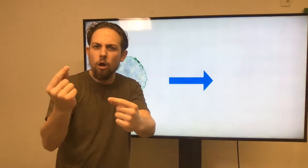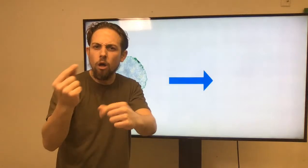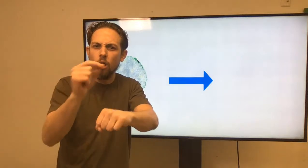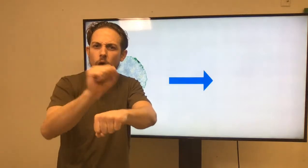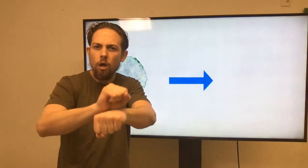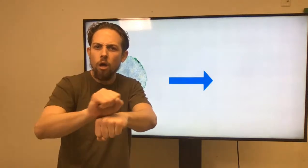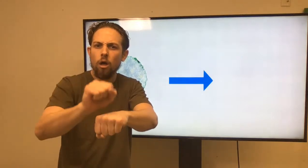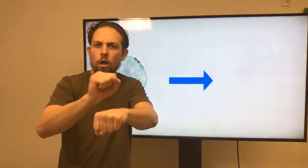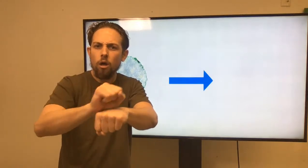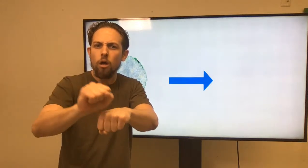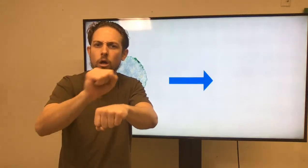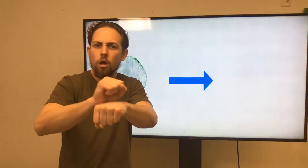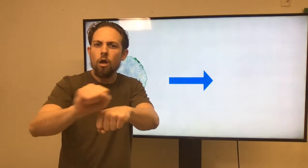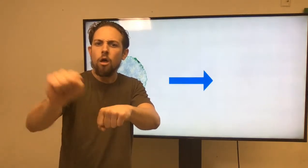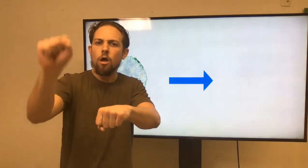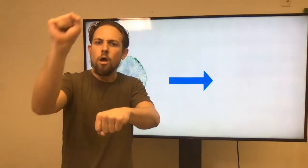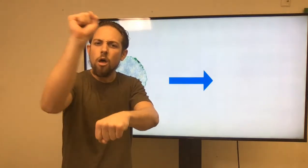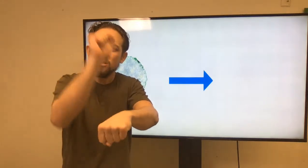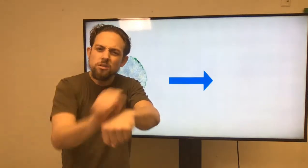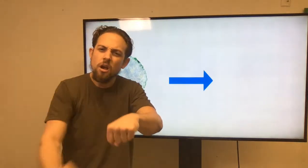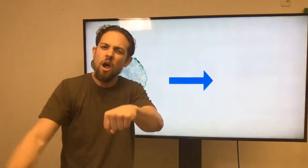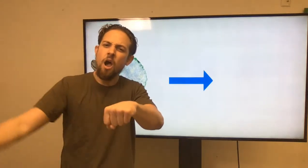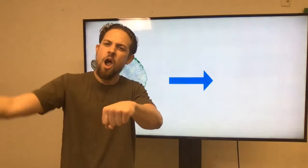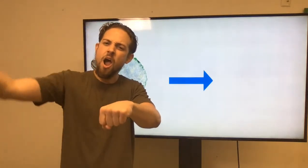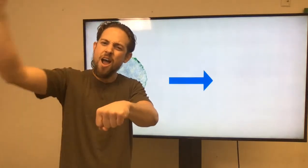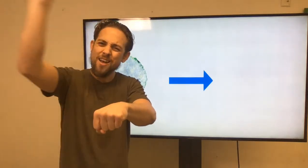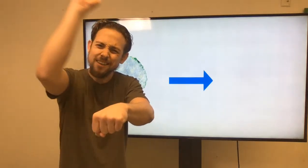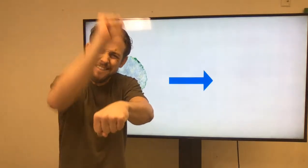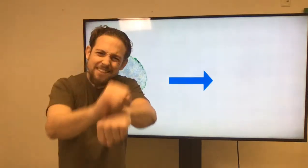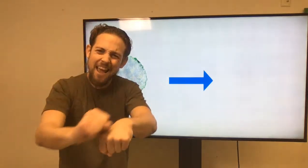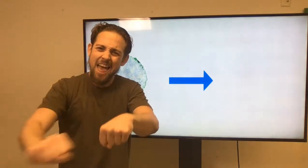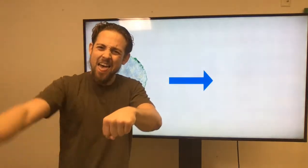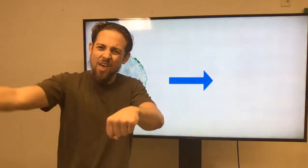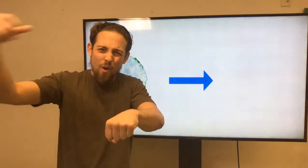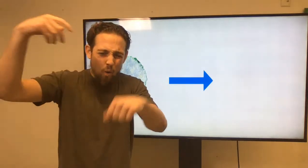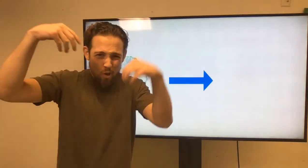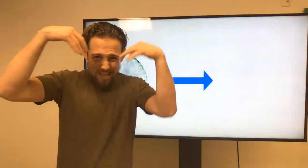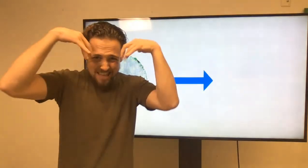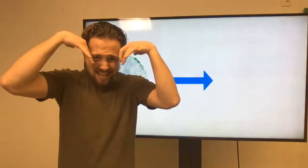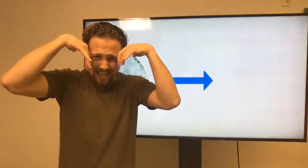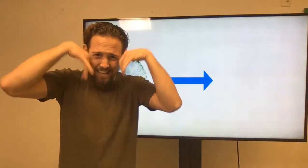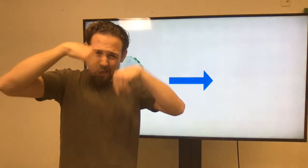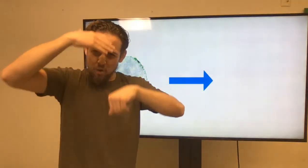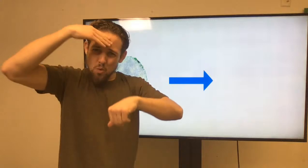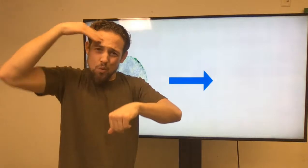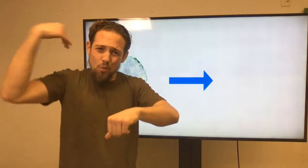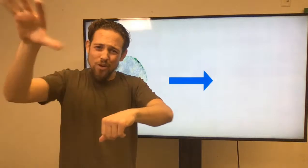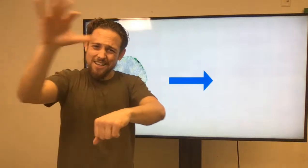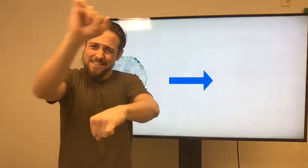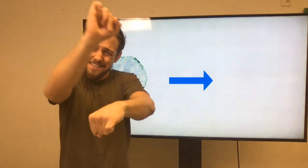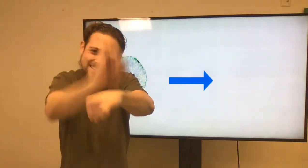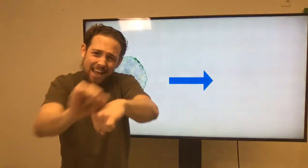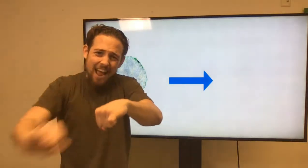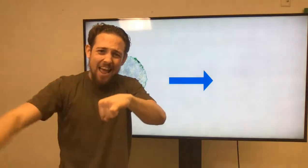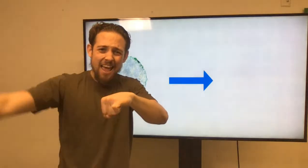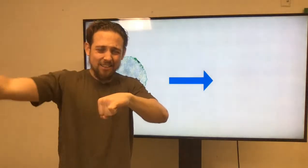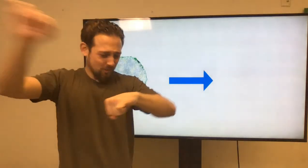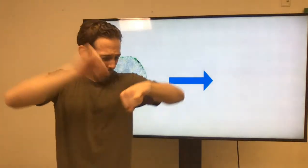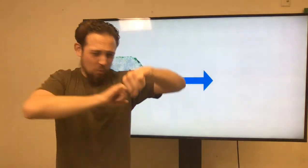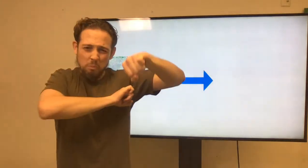You can work for a short time, but how do you indicate working for a long time? See, yep, this circular motion. That's when you're putting a lot